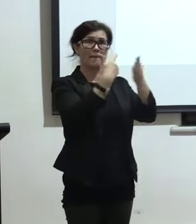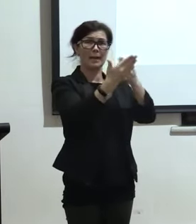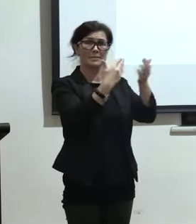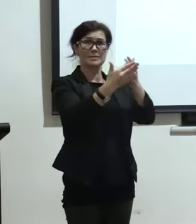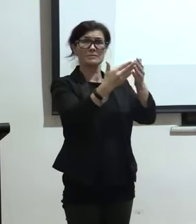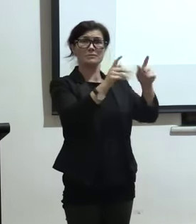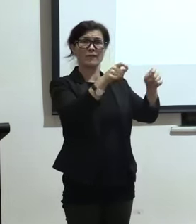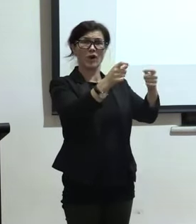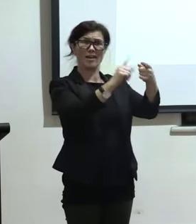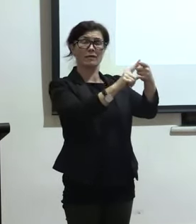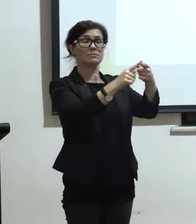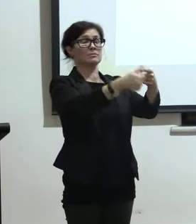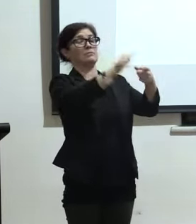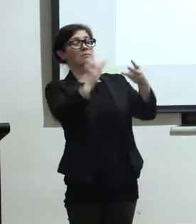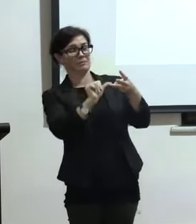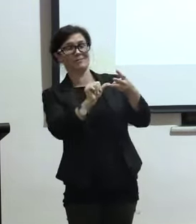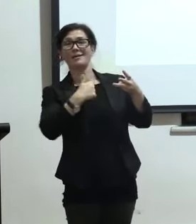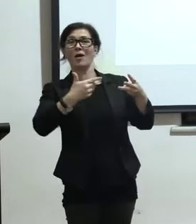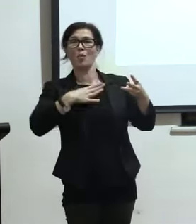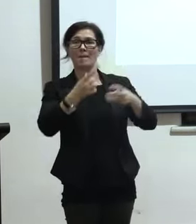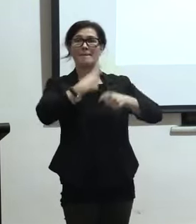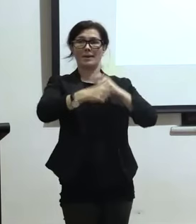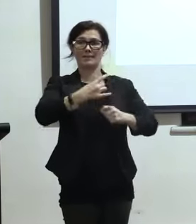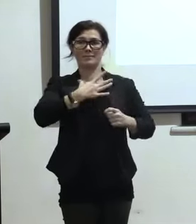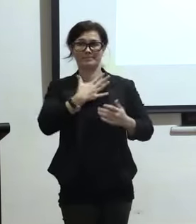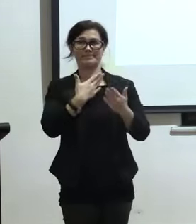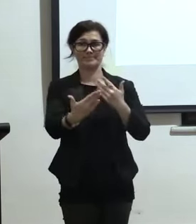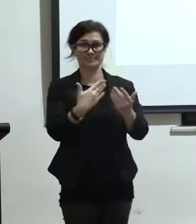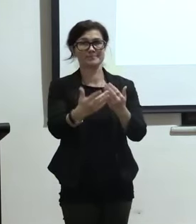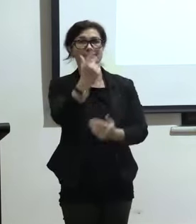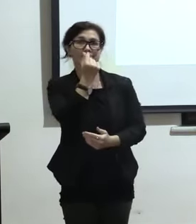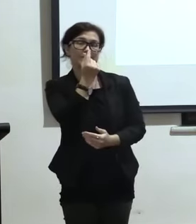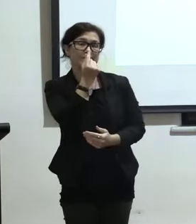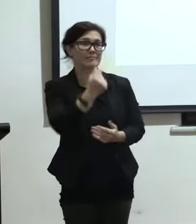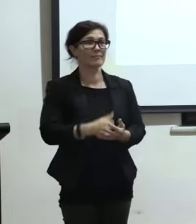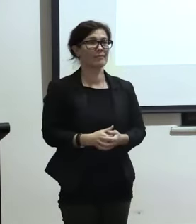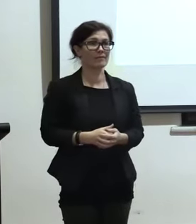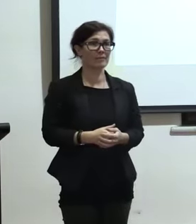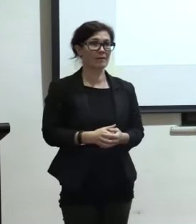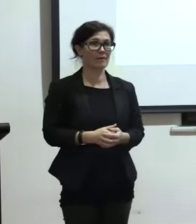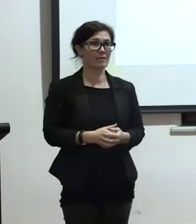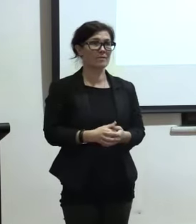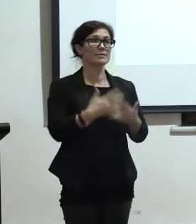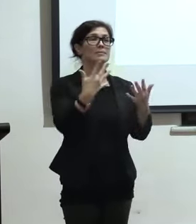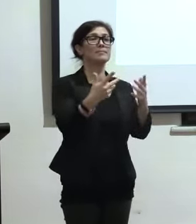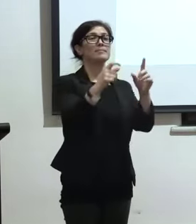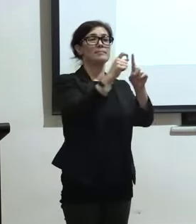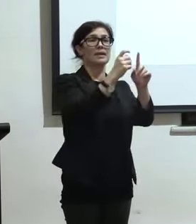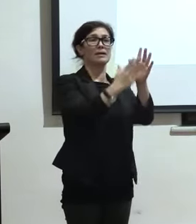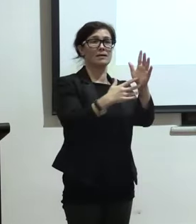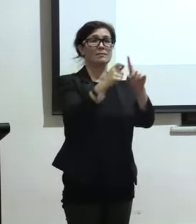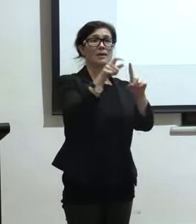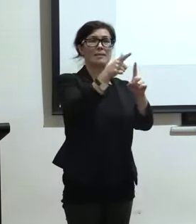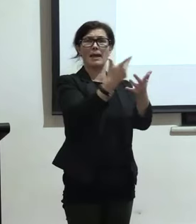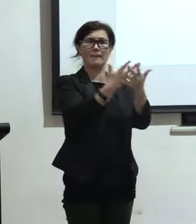But all I can say is the NDIS needs plan management providers. It's a very big part of the NDIS, so it should be their priority to